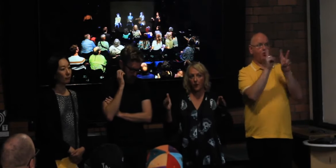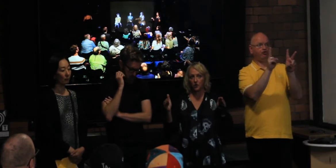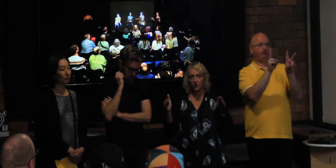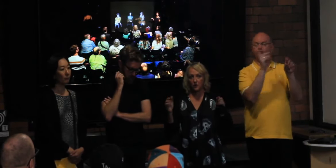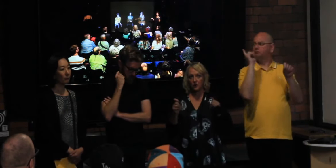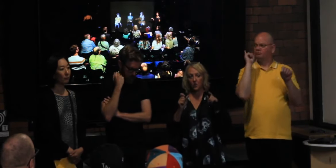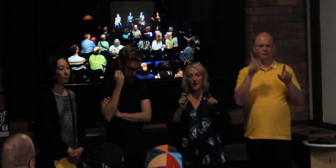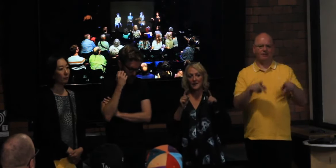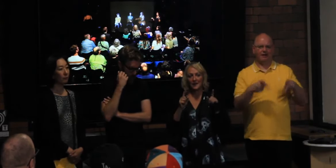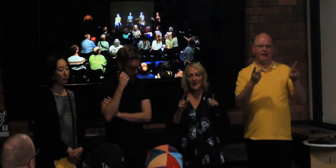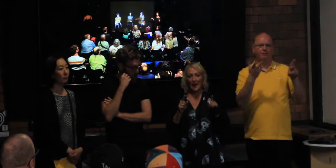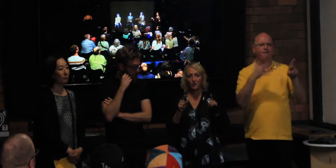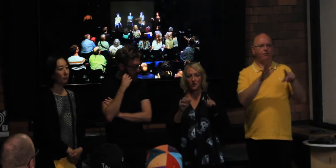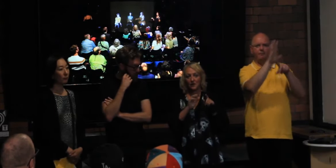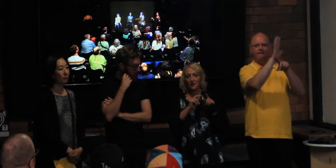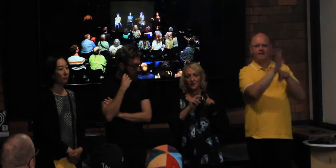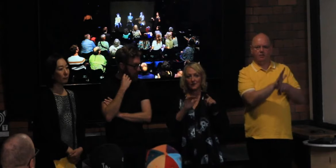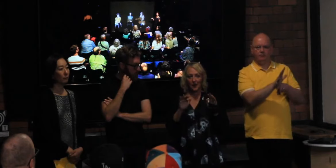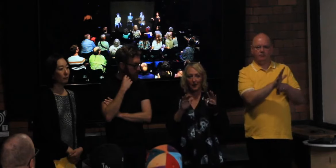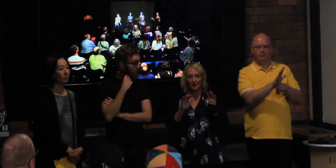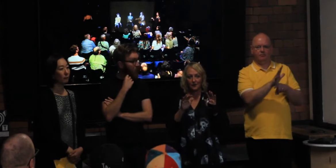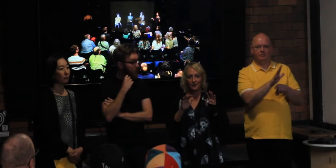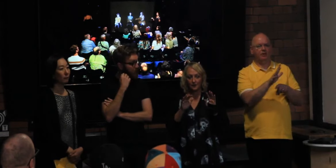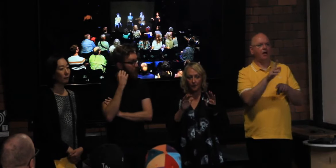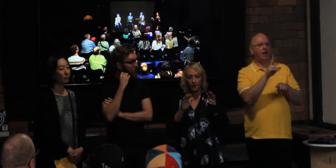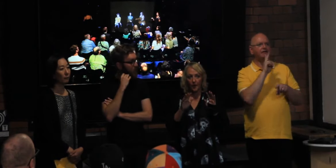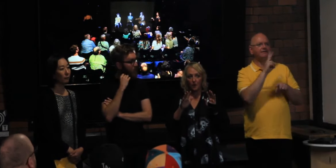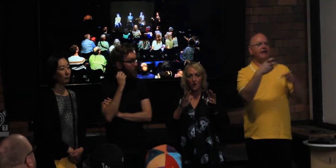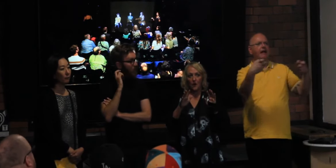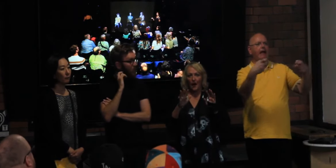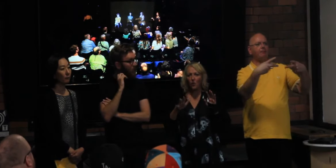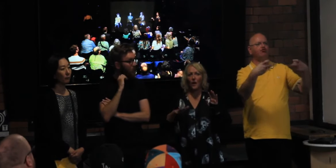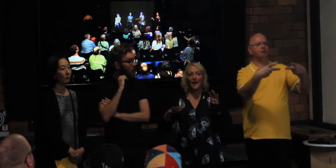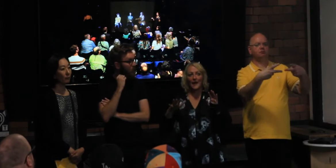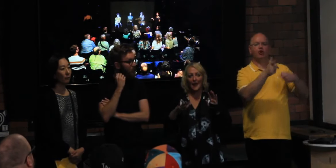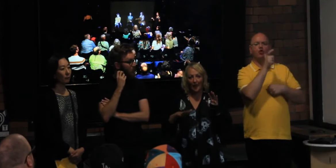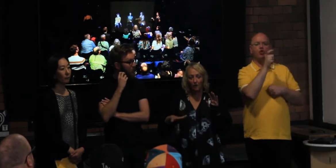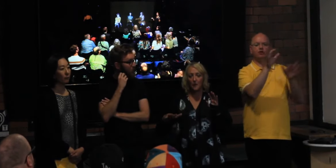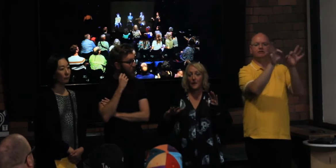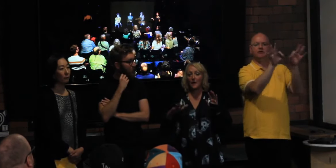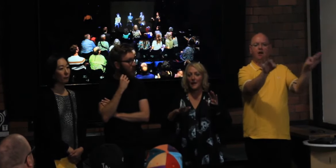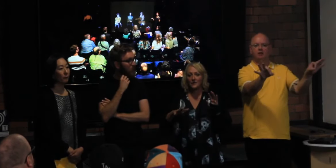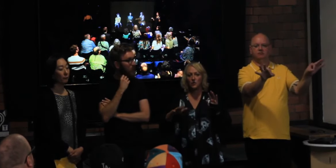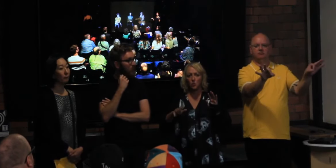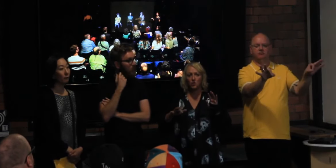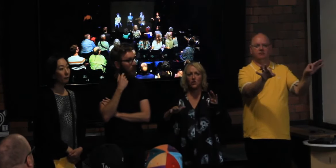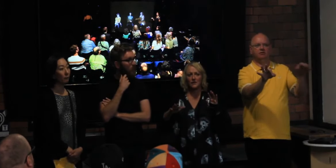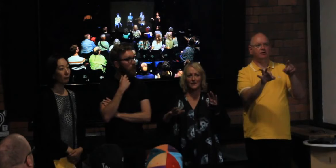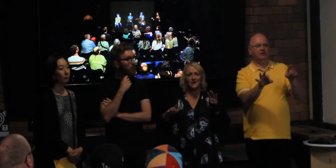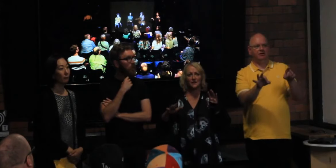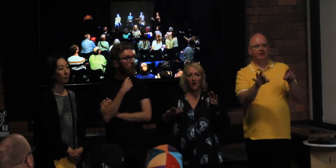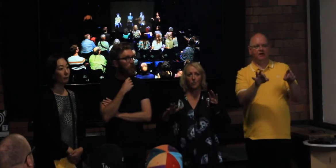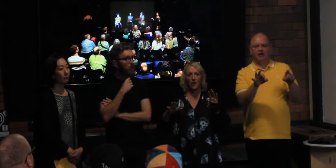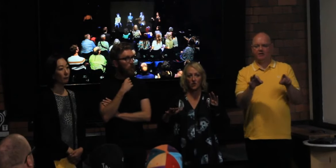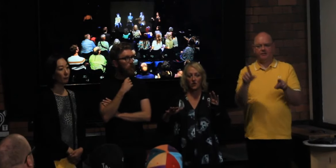film version, when I see the caption, silence, and all I hear, if people are connected to Woojers,